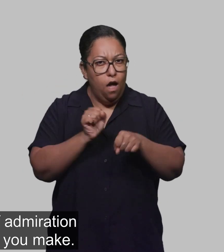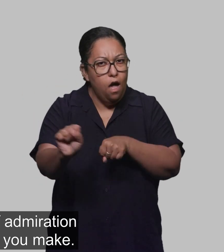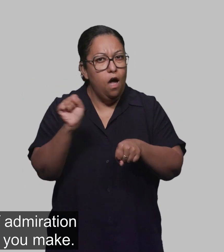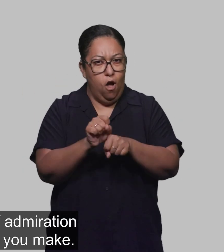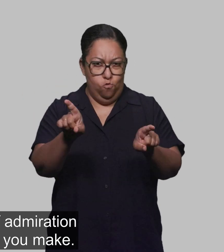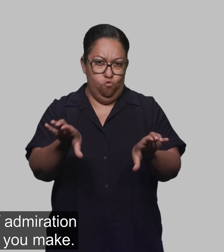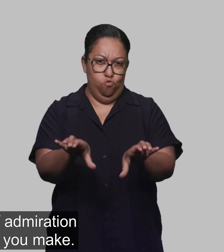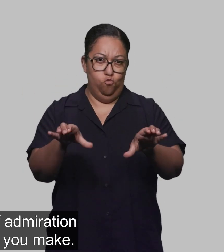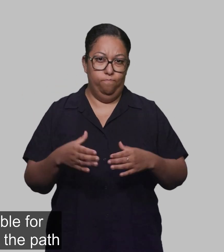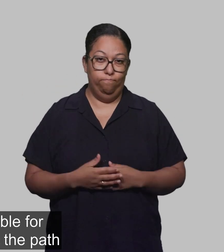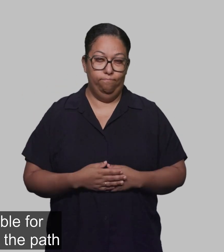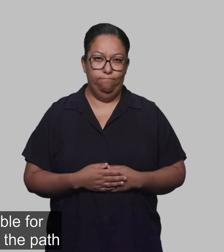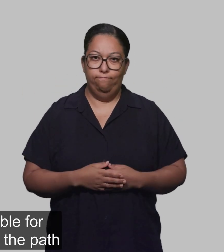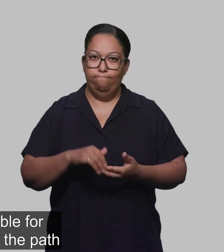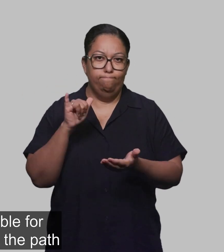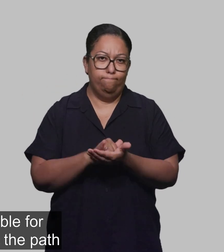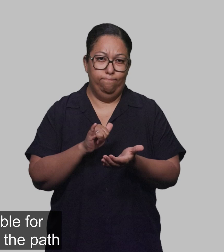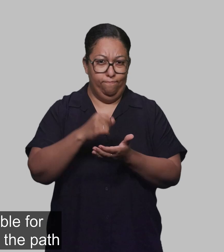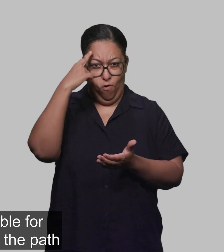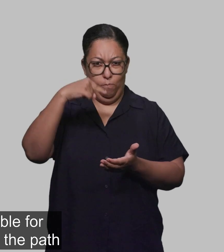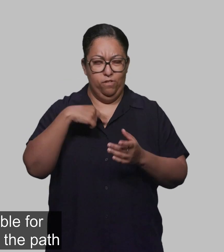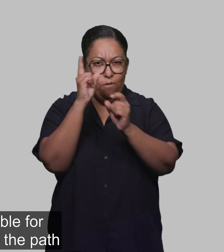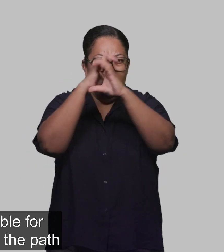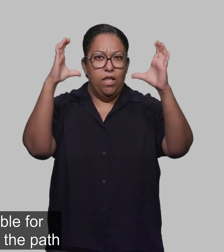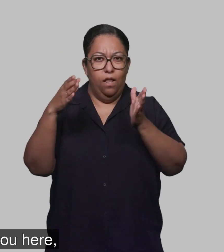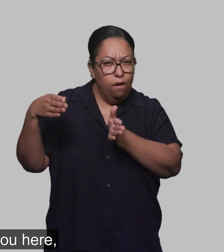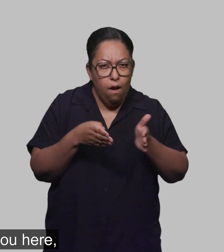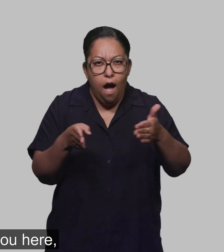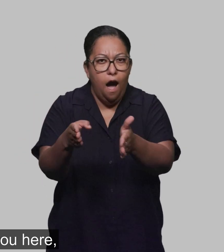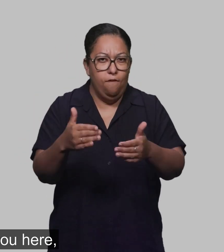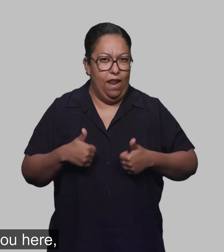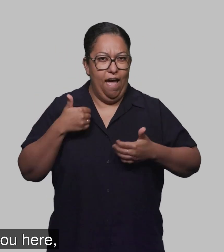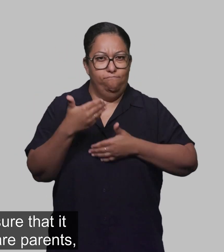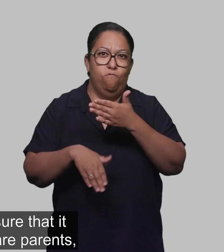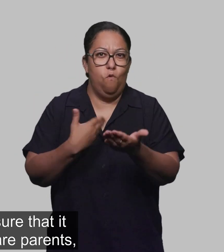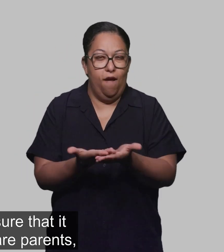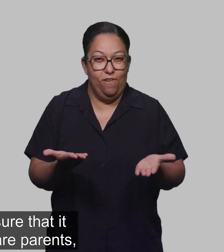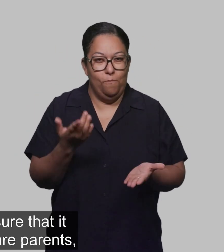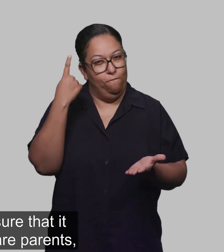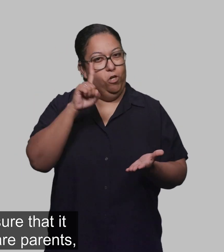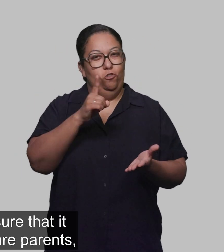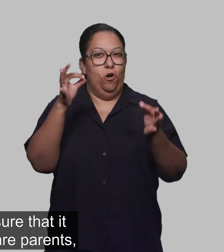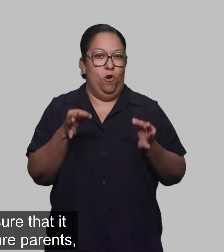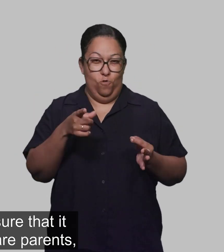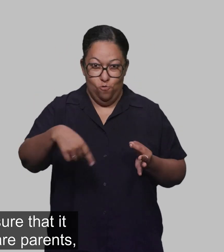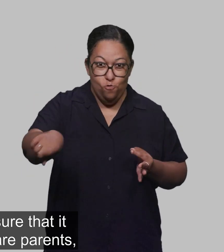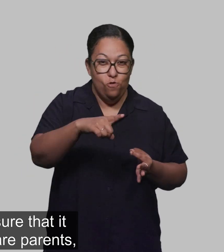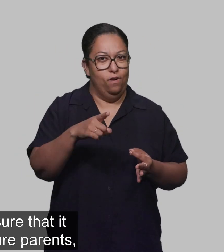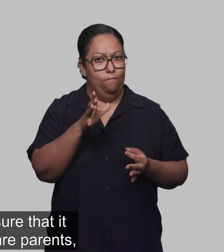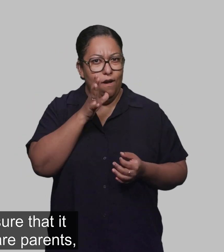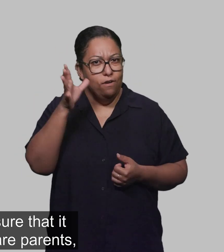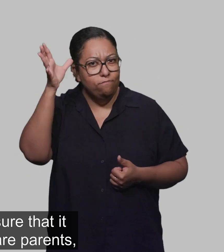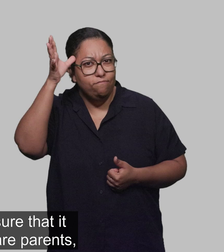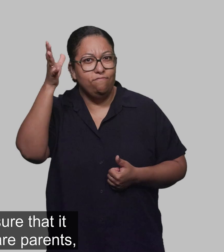the efforts you make. It is impossible for me to imagine the path of life taking you here, but I know for sure that it is because you